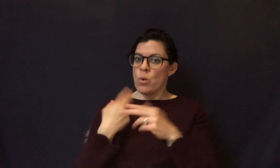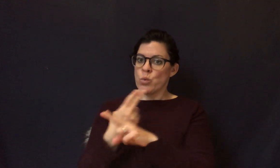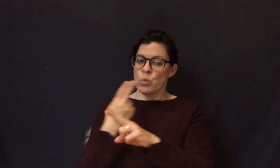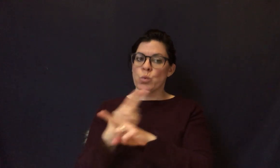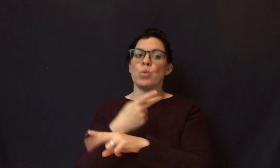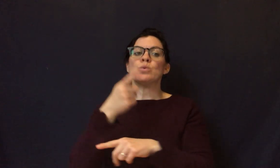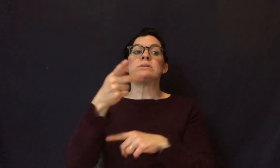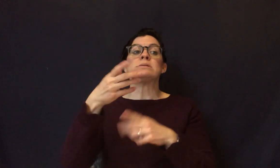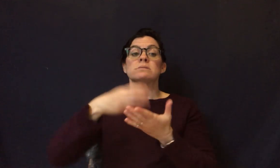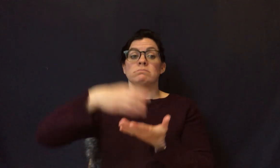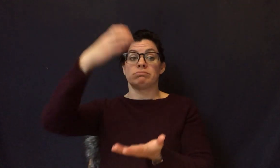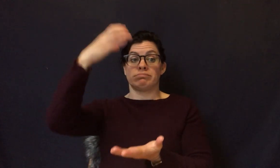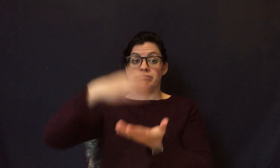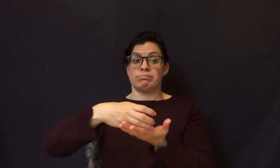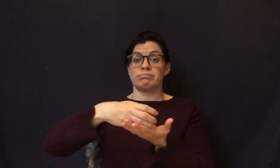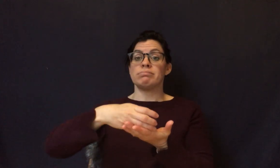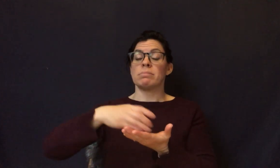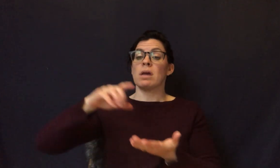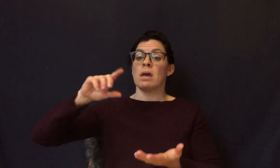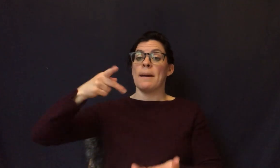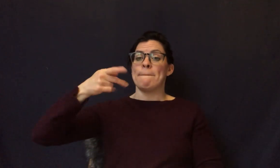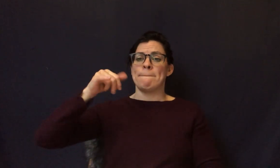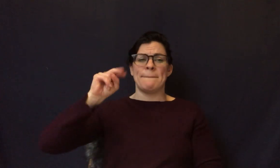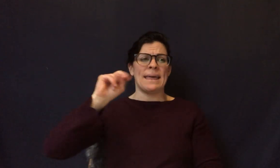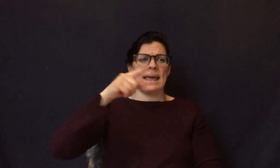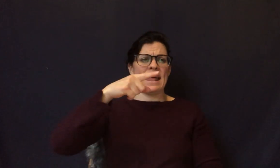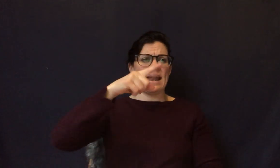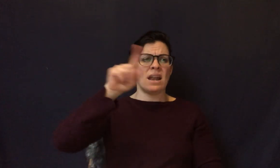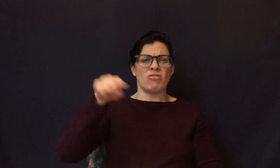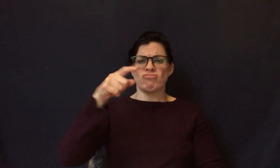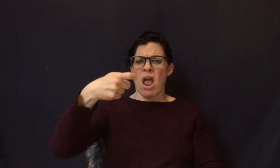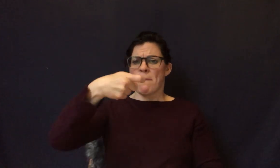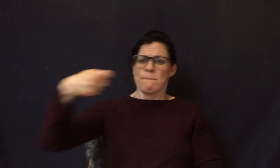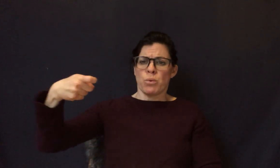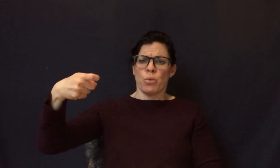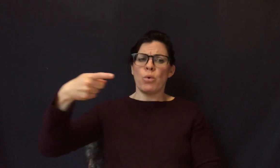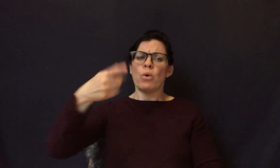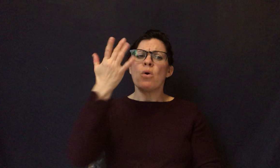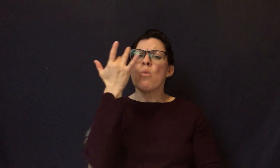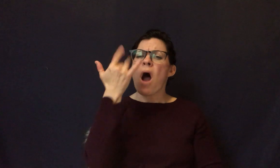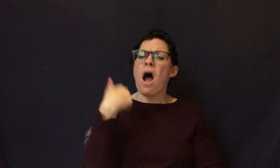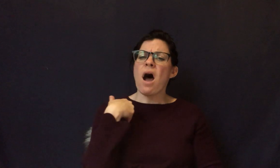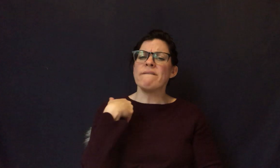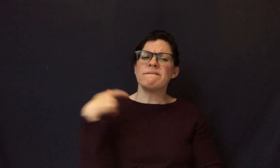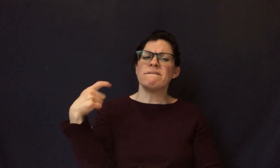don't mistakenly pull the trigger or squeeze the trigger and discharge it